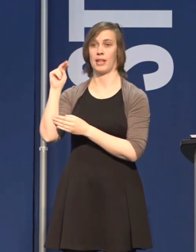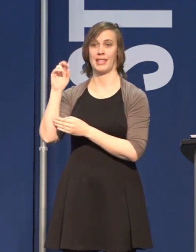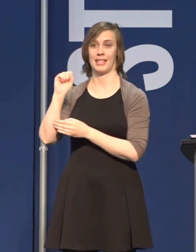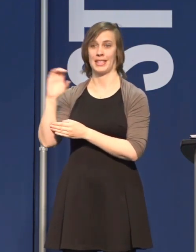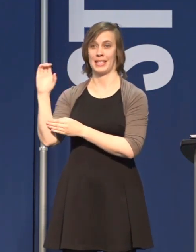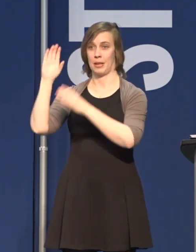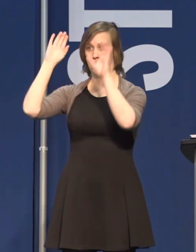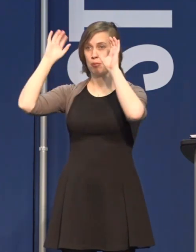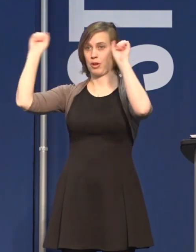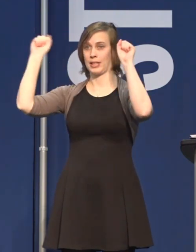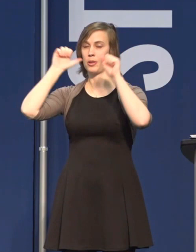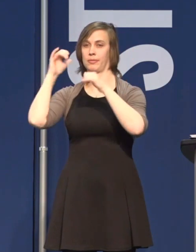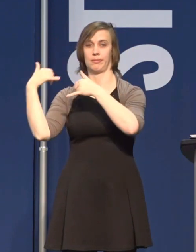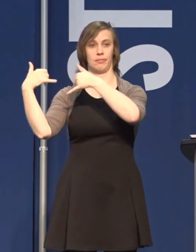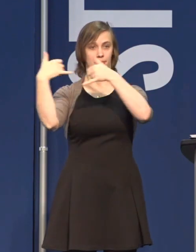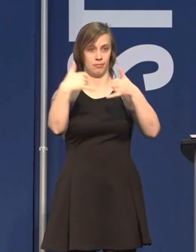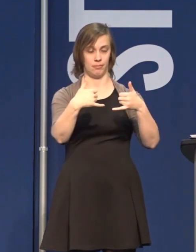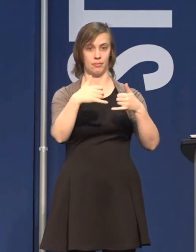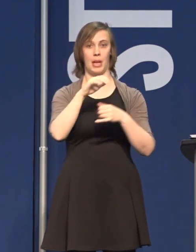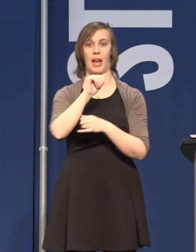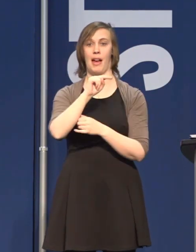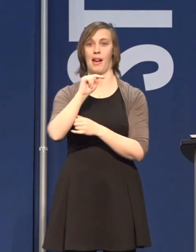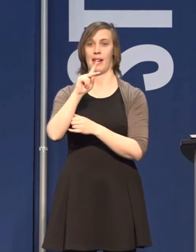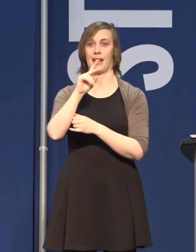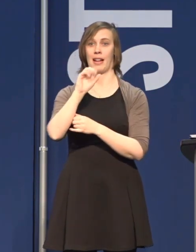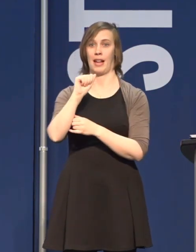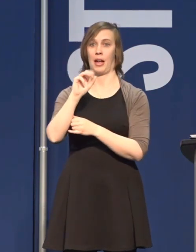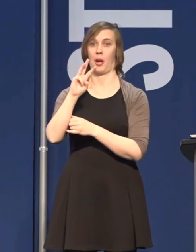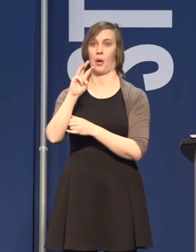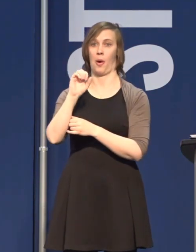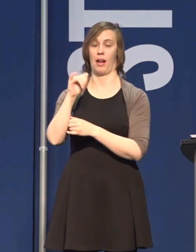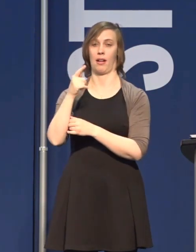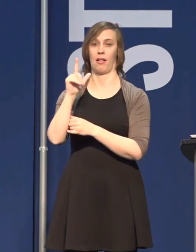President, to present this award to Annika Weigel.